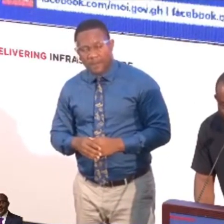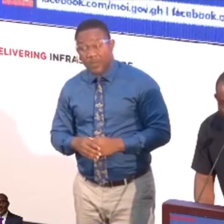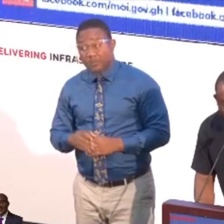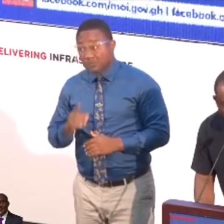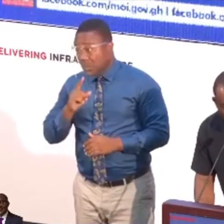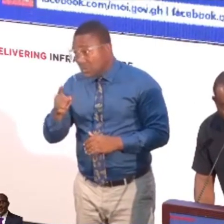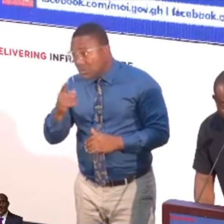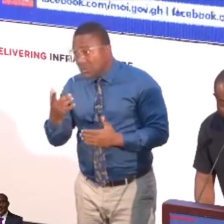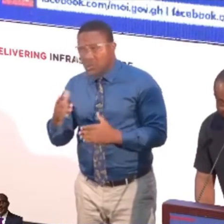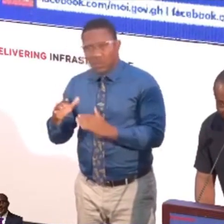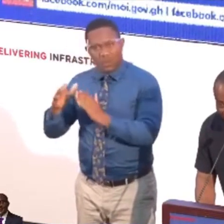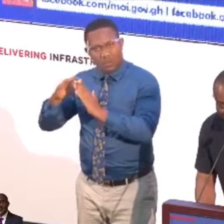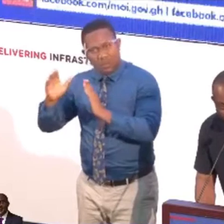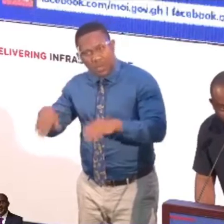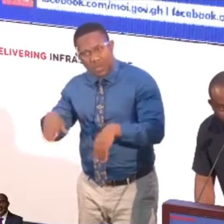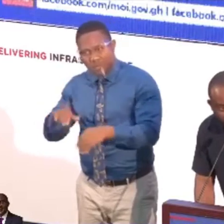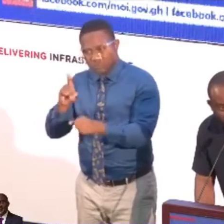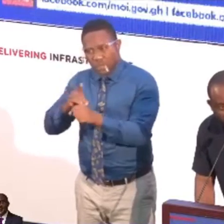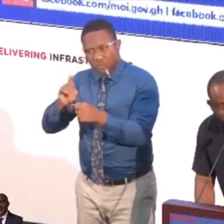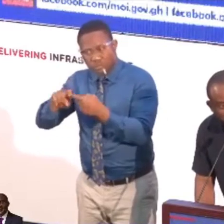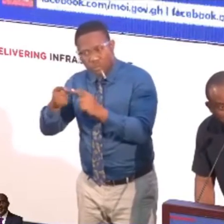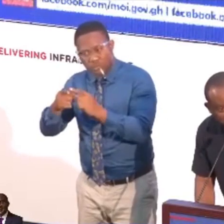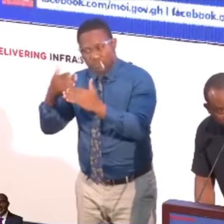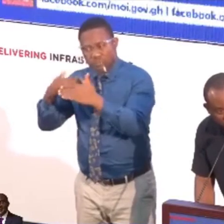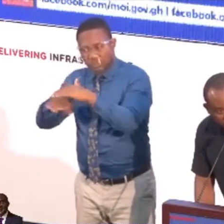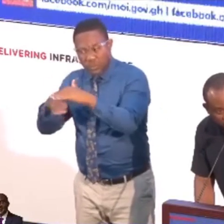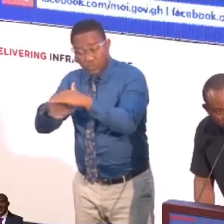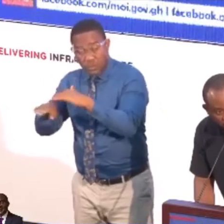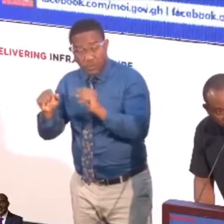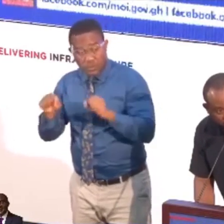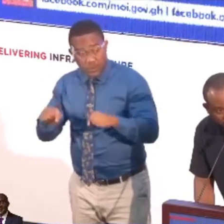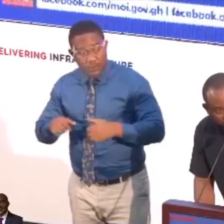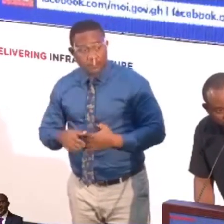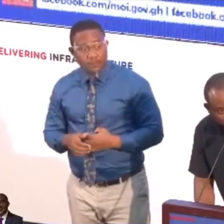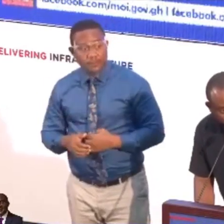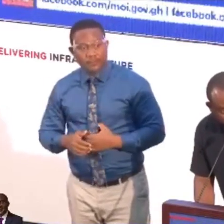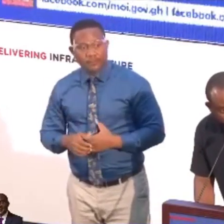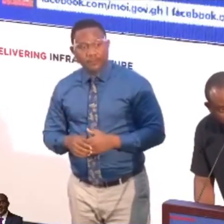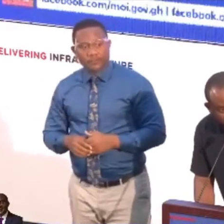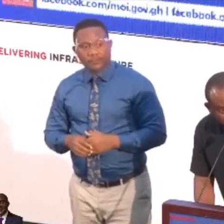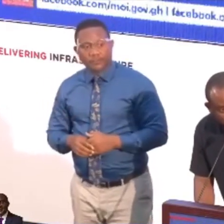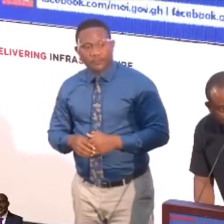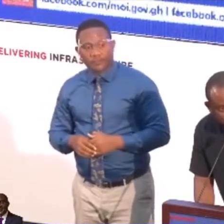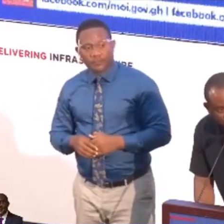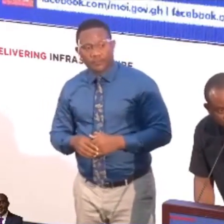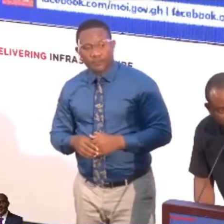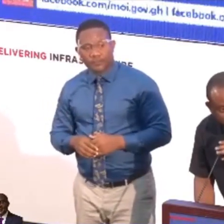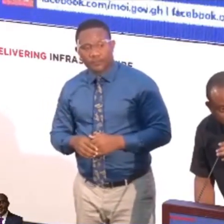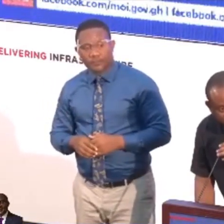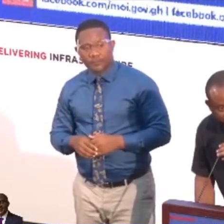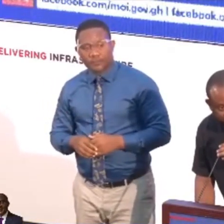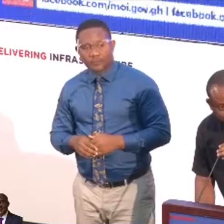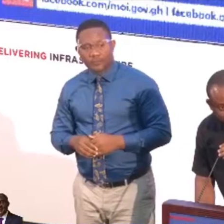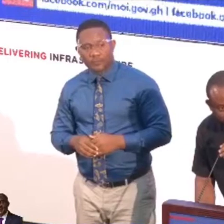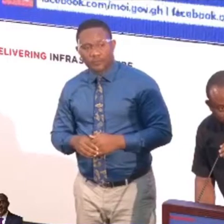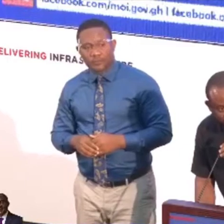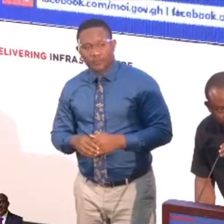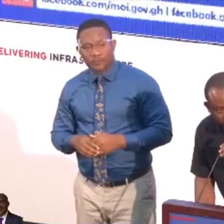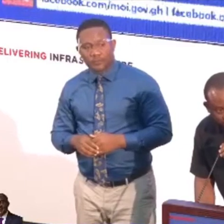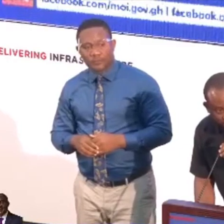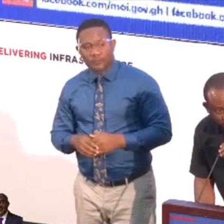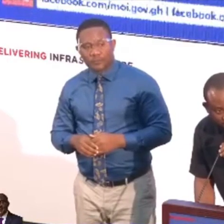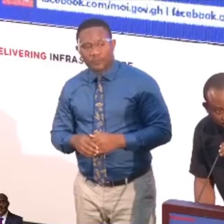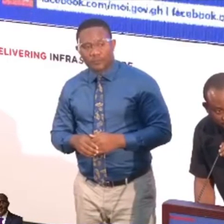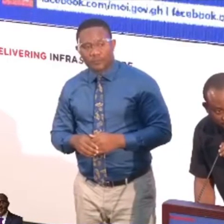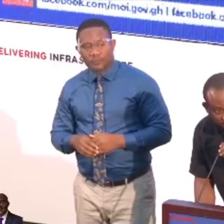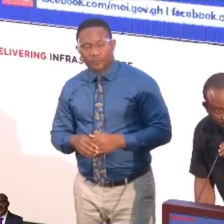friendly? Thank you very much, Christopher. I recognize you. Please ask your question, madam. Okay. Okay,